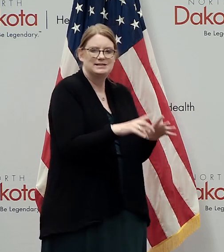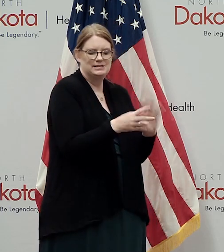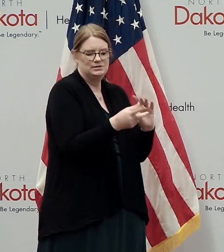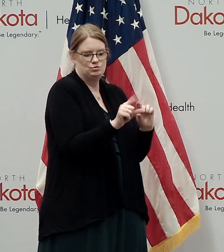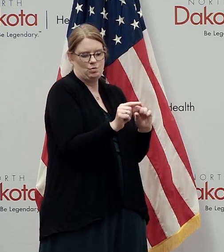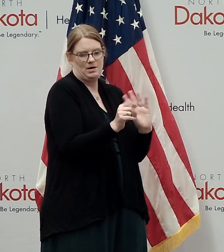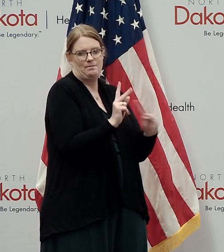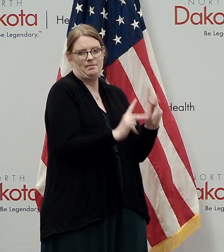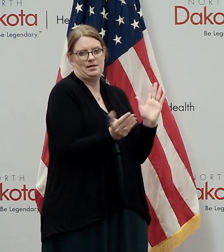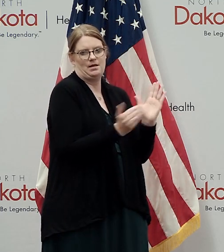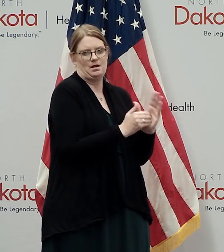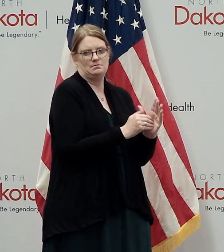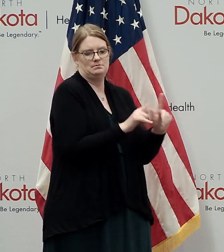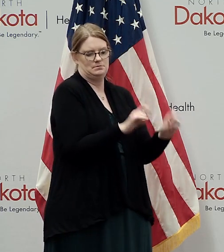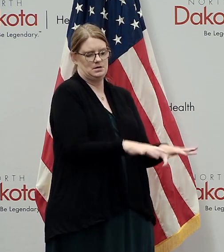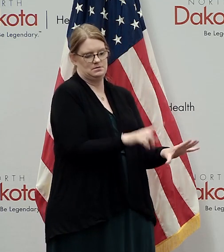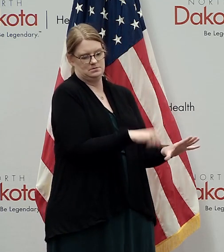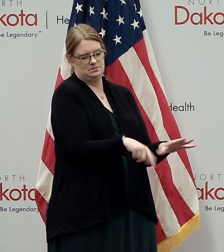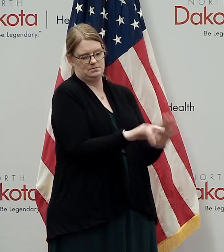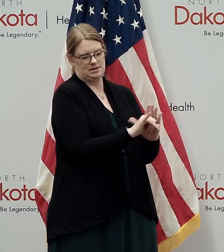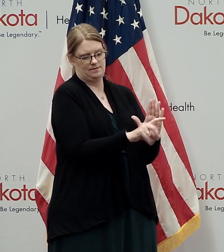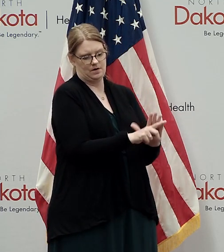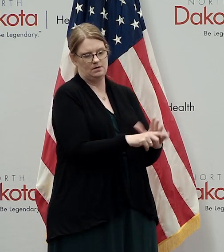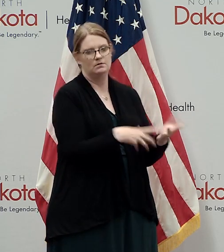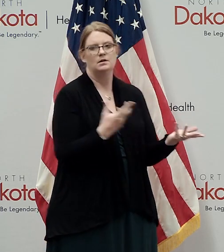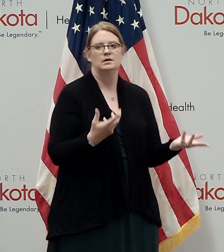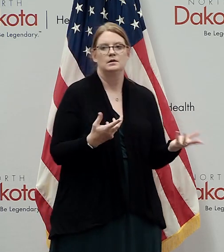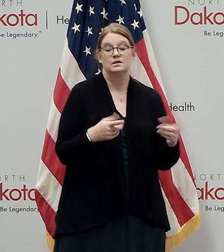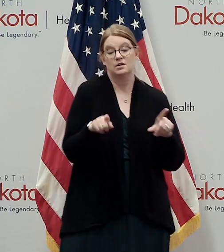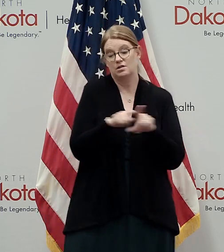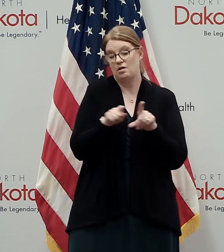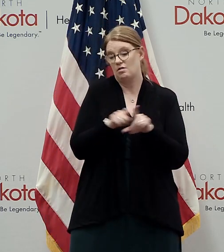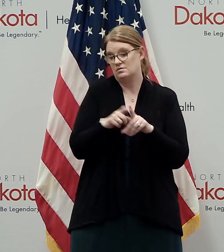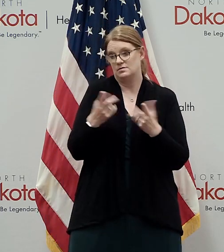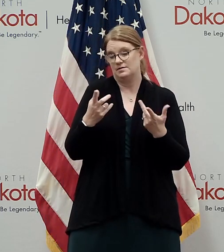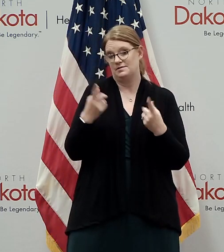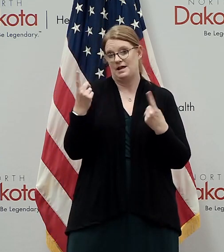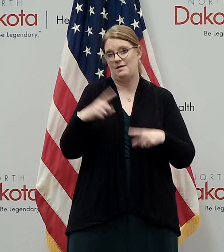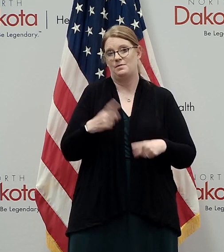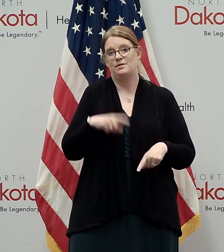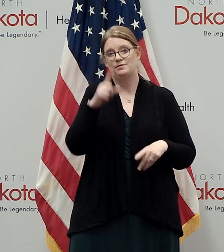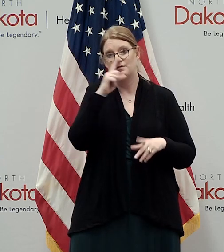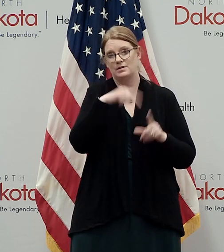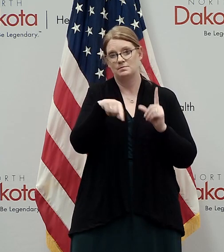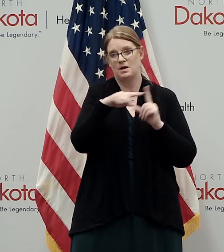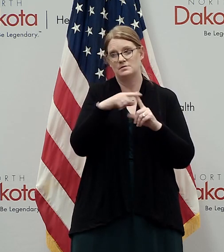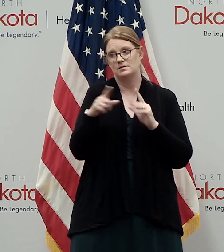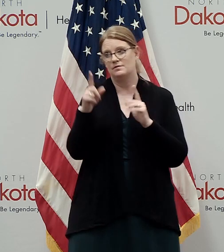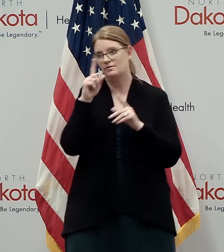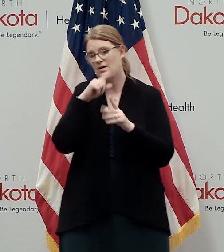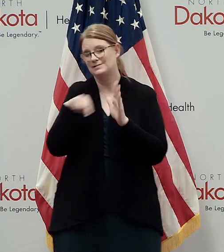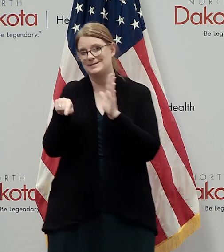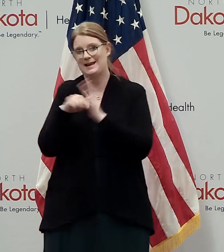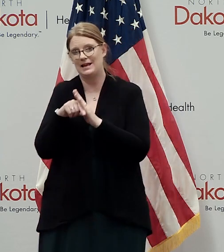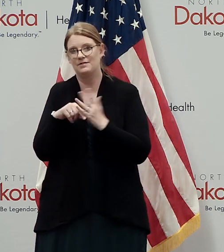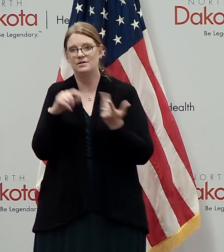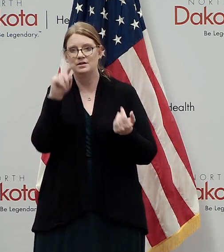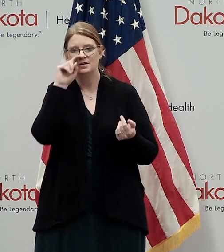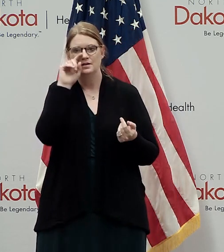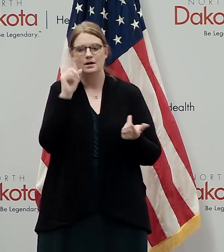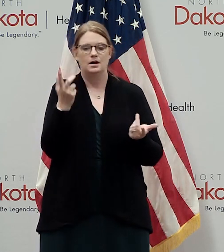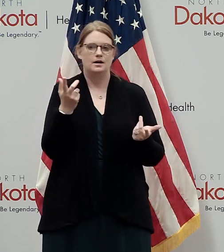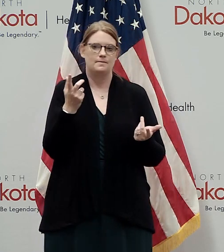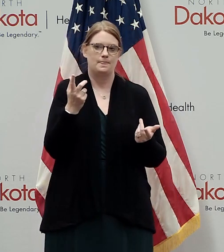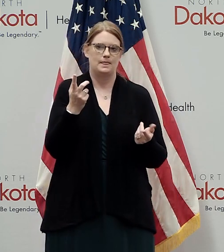that because again, mathematically, you could end up with a false positive or something, or a false negative that might create a miss, but it does